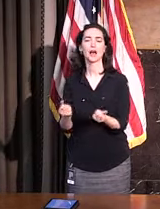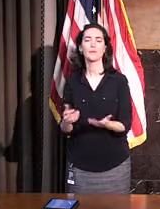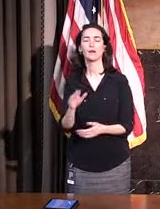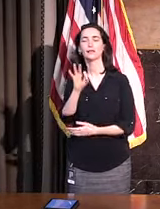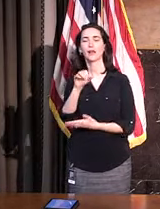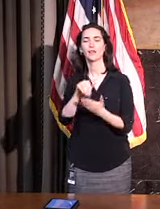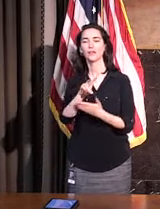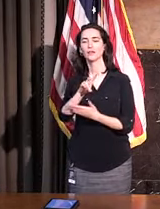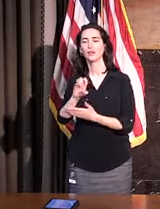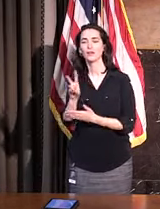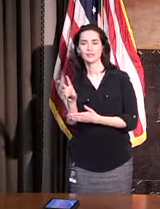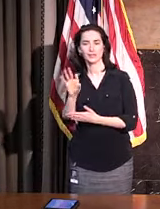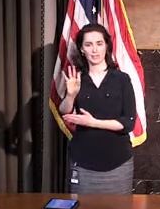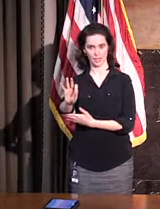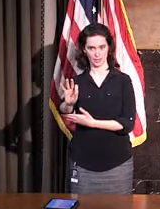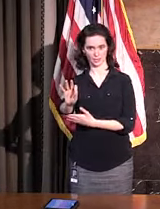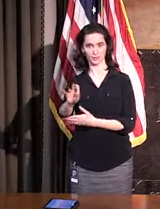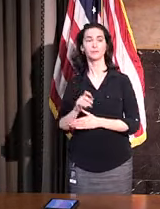9,769.